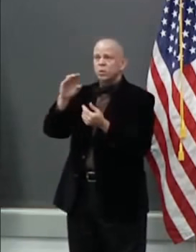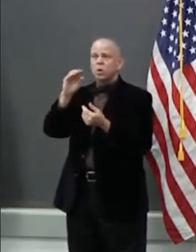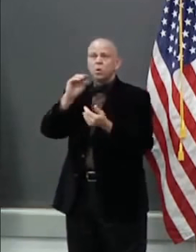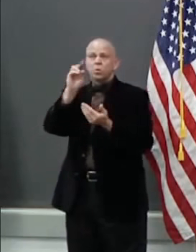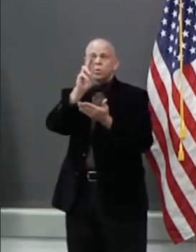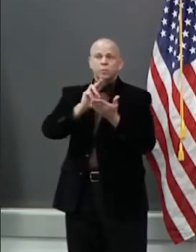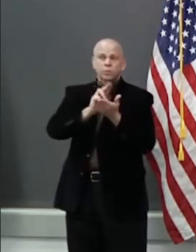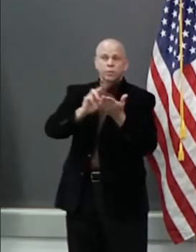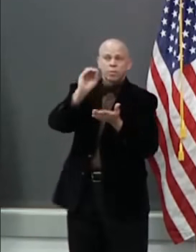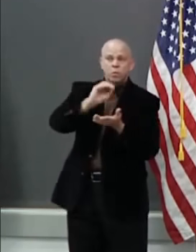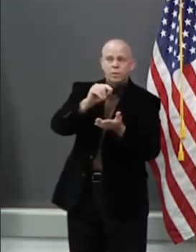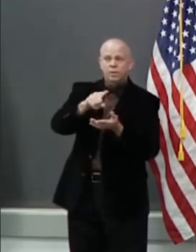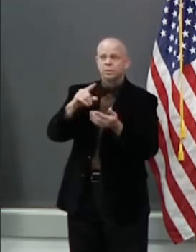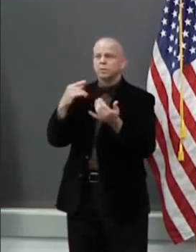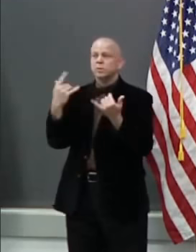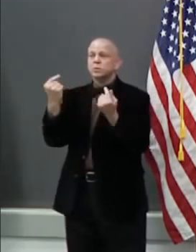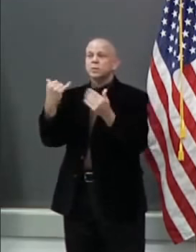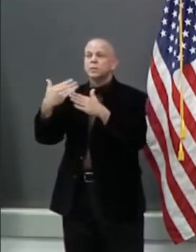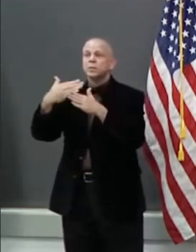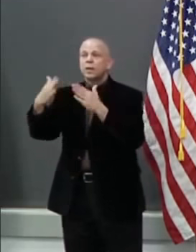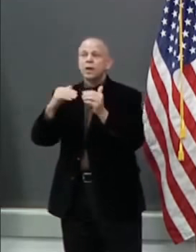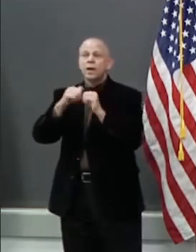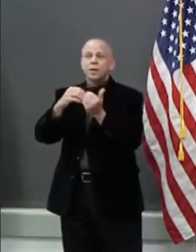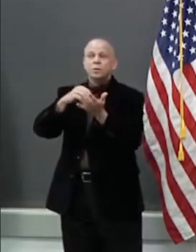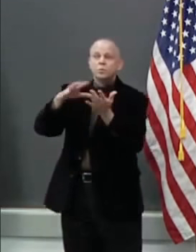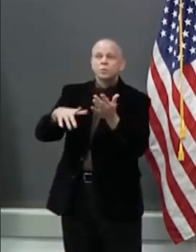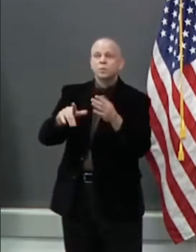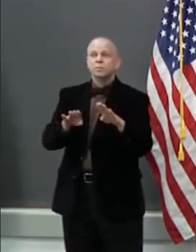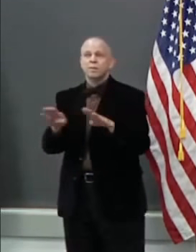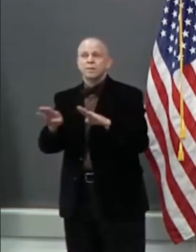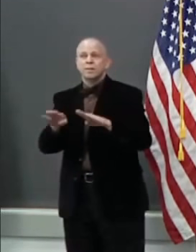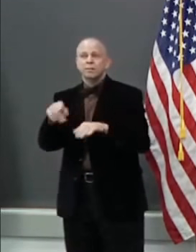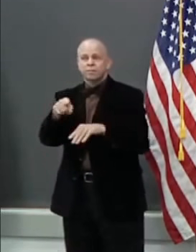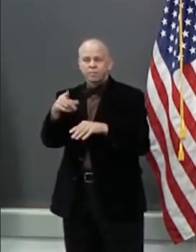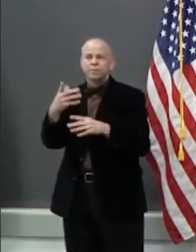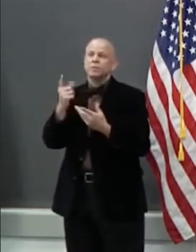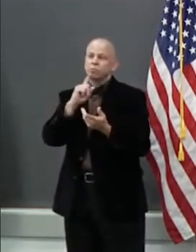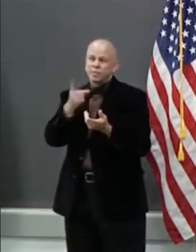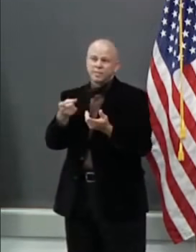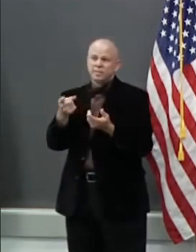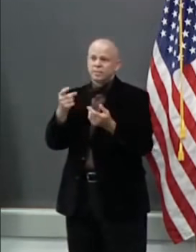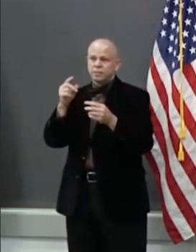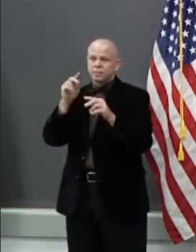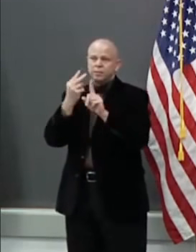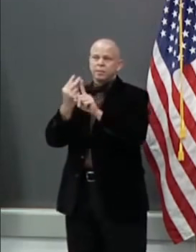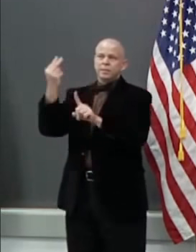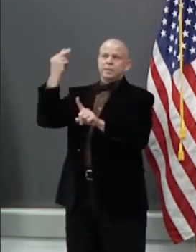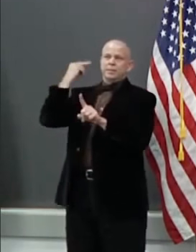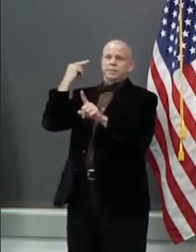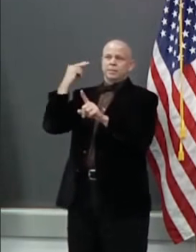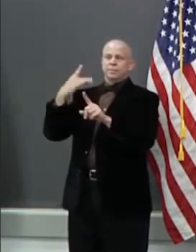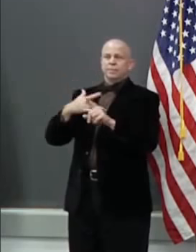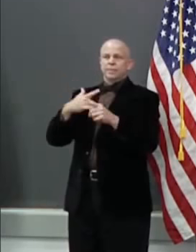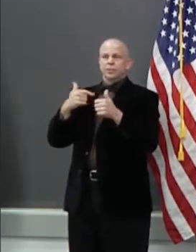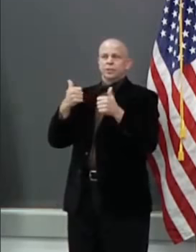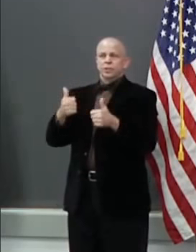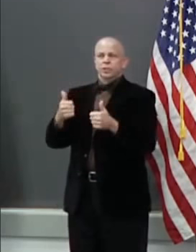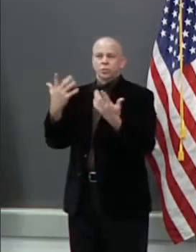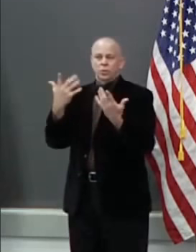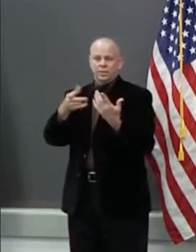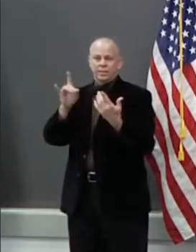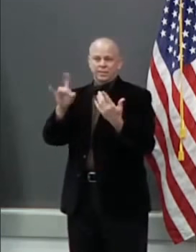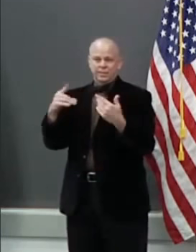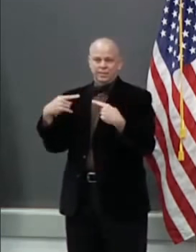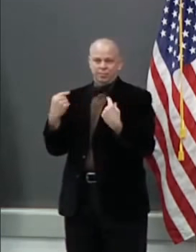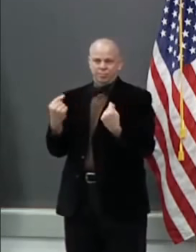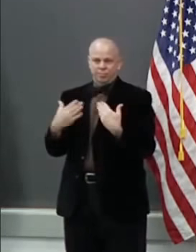students behave. And I think we'll come out of this hopefully feeling good about the actions and the sacrifices they've taken. Thanks, Gary.